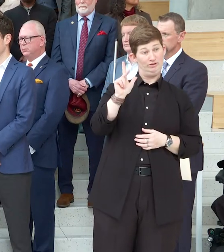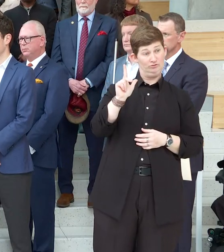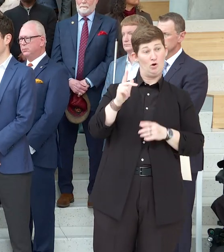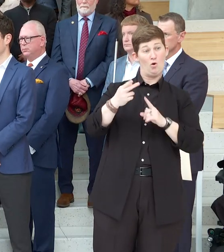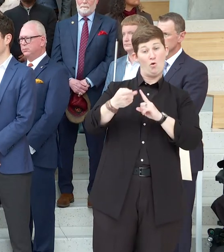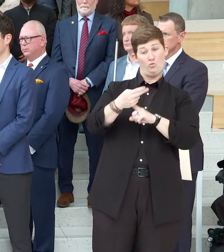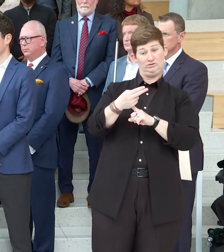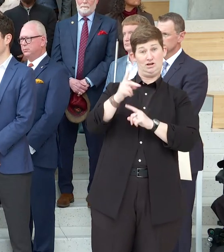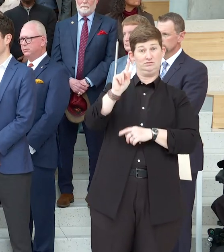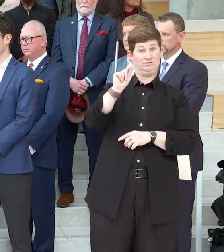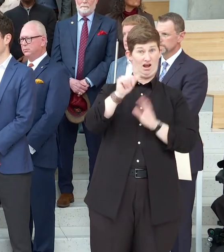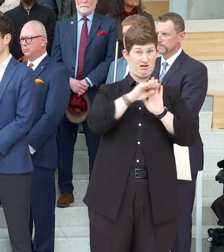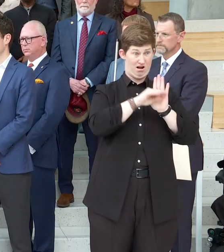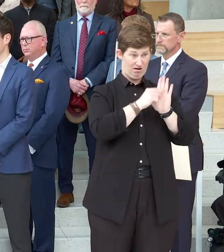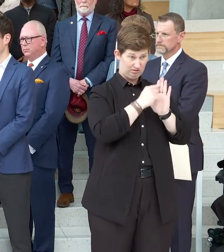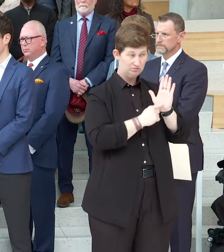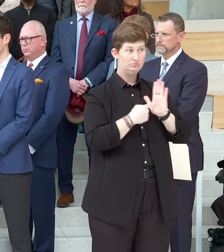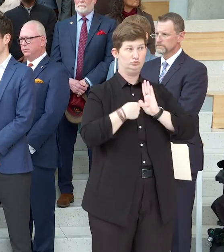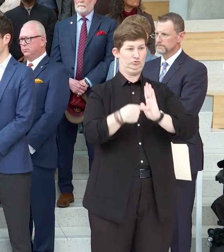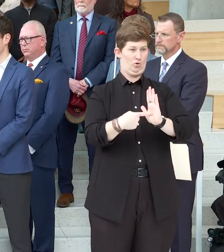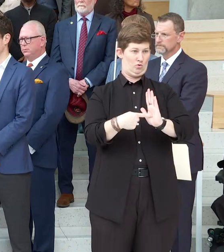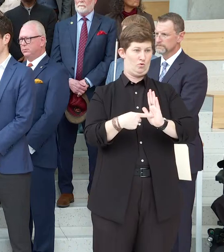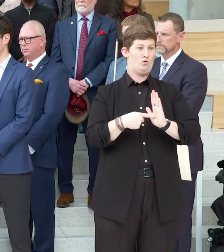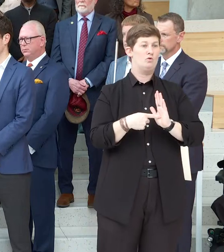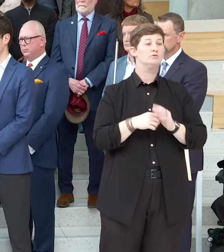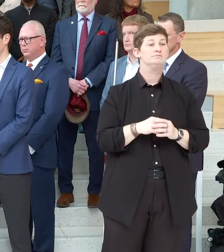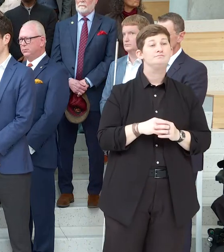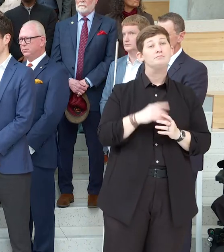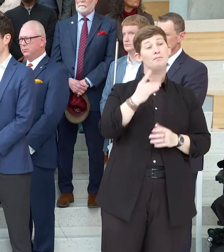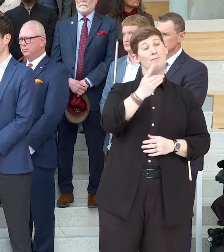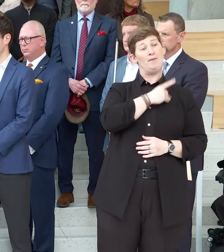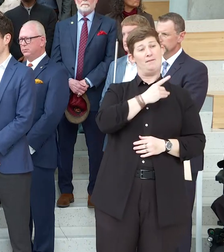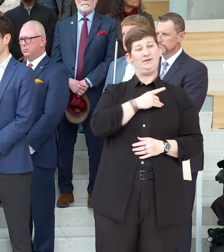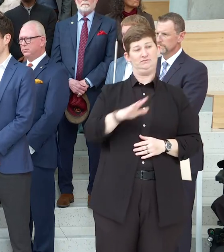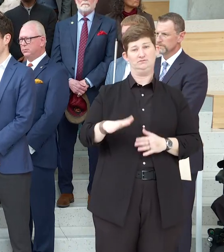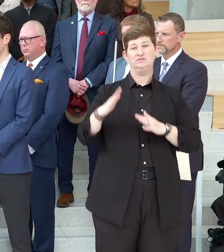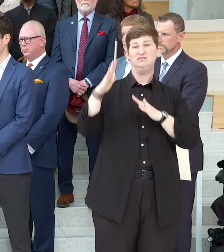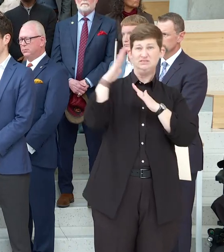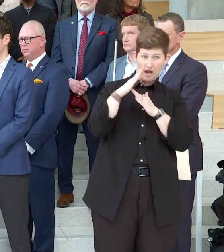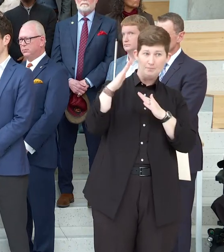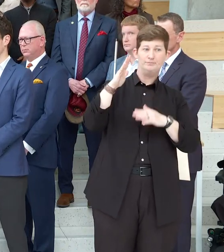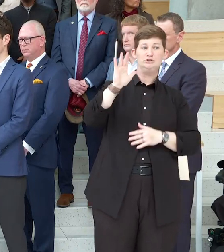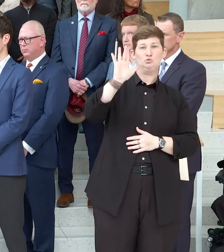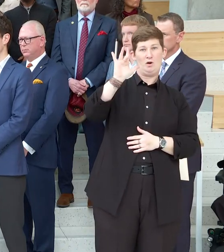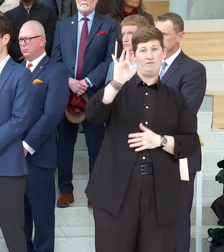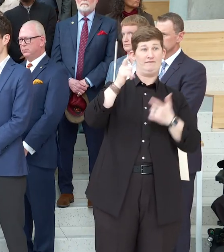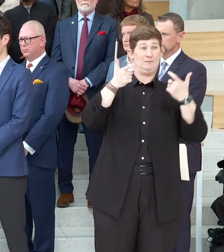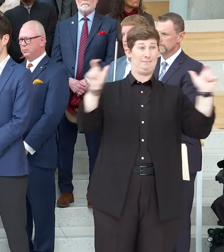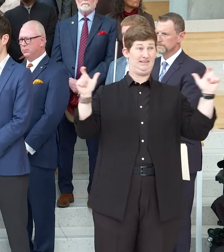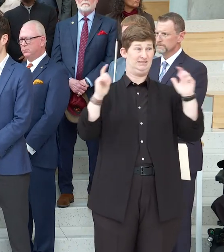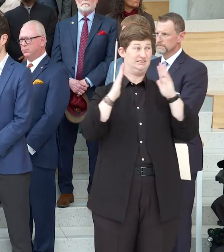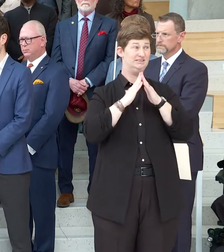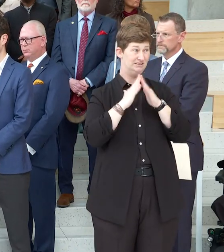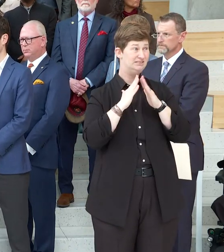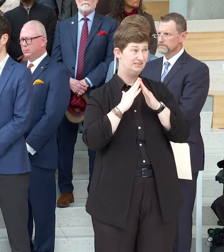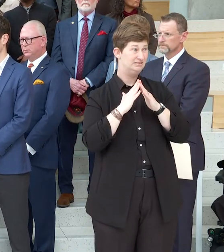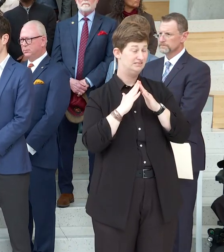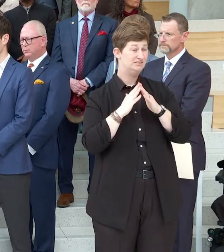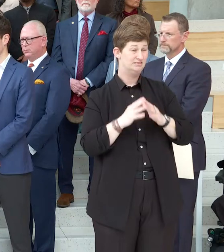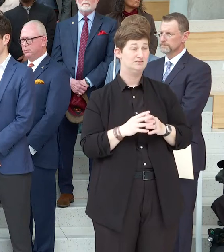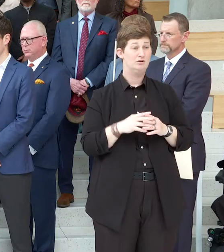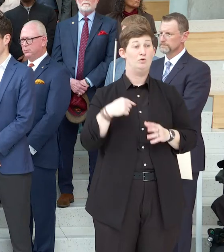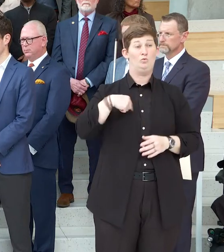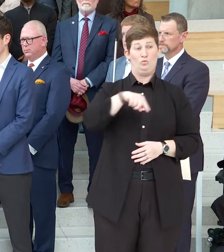still performing well below the top 25 metro market averages. Minneapolis is better than that, and we need to